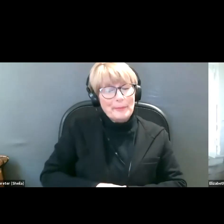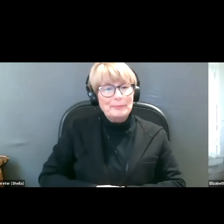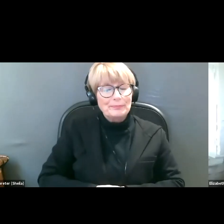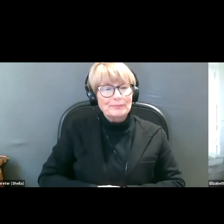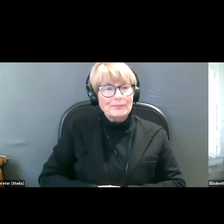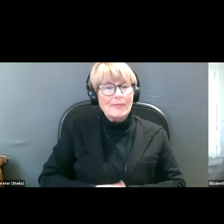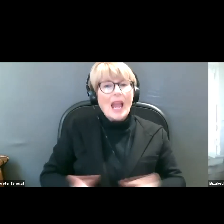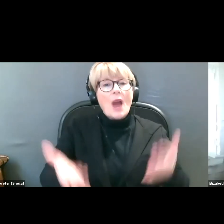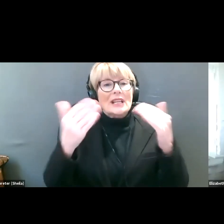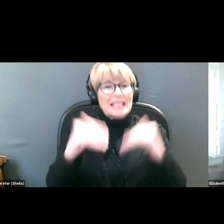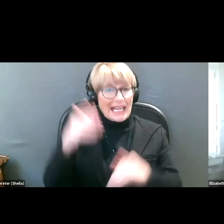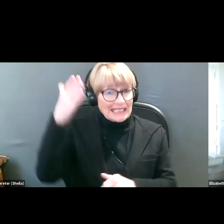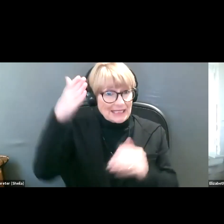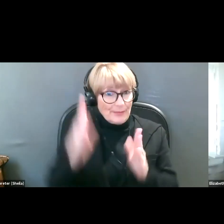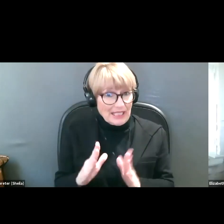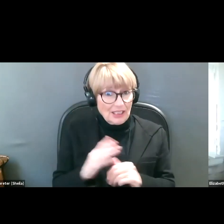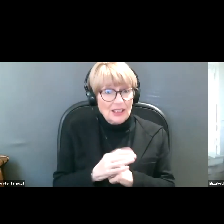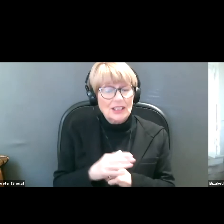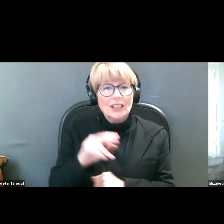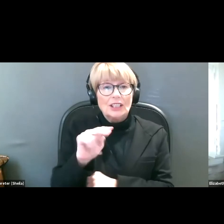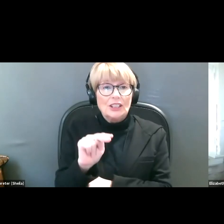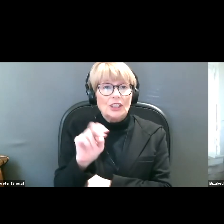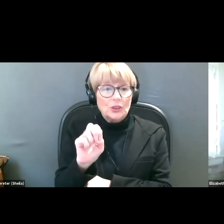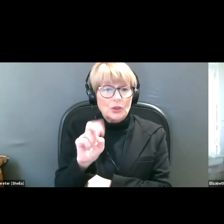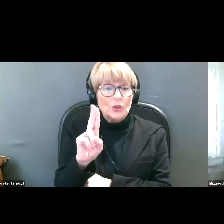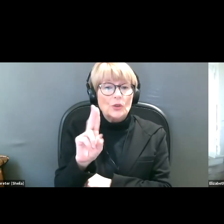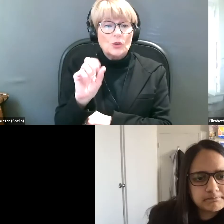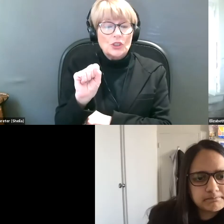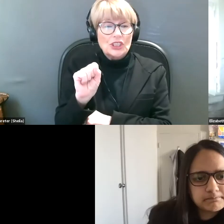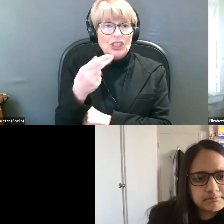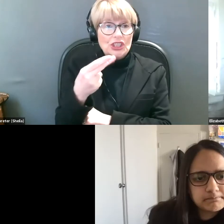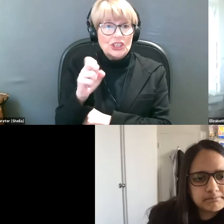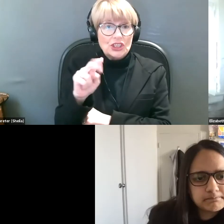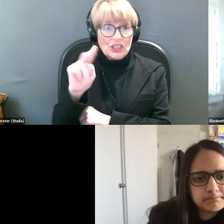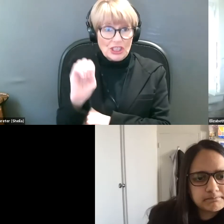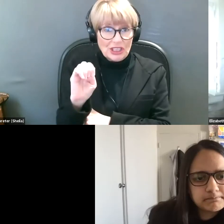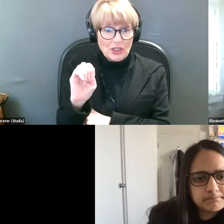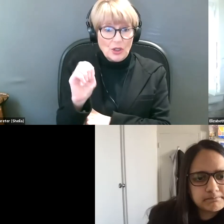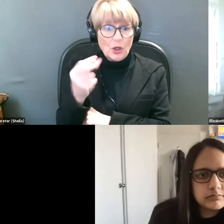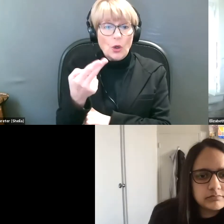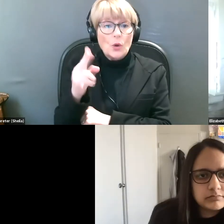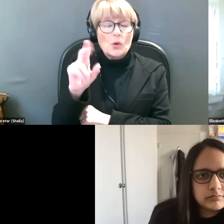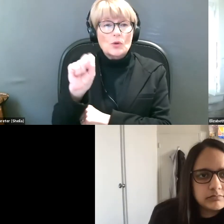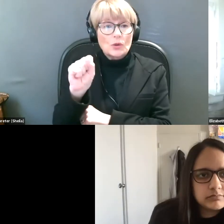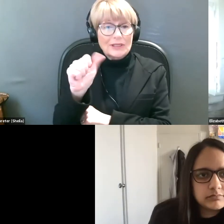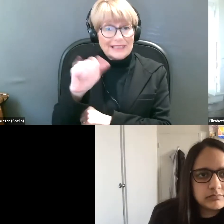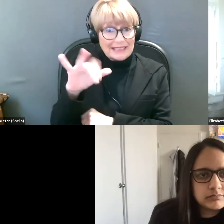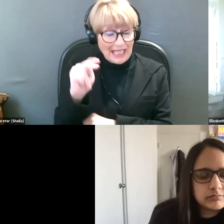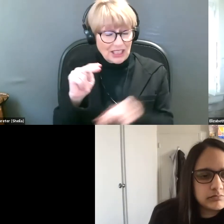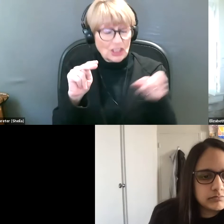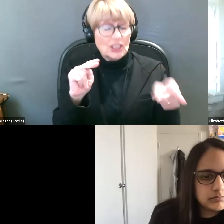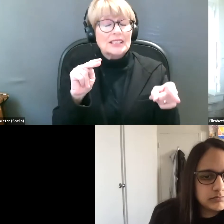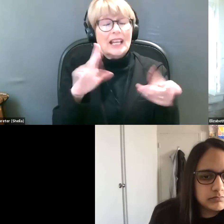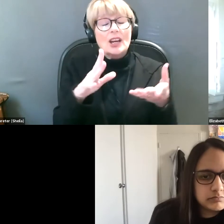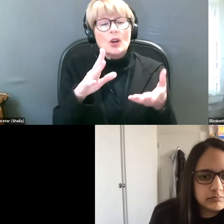Our next speaker is Nusheen Hussain. Nusheen is a senior reporter at the Chicago Tribune and